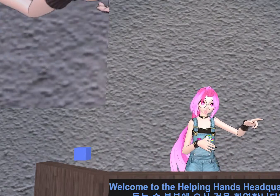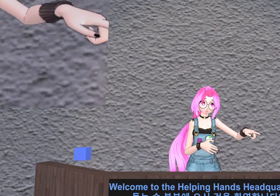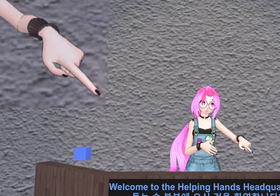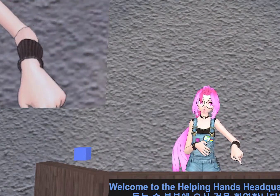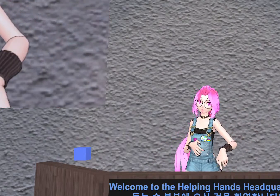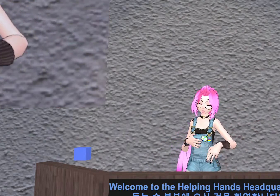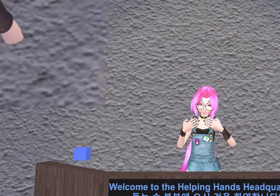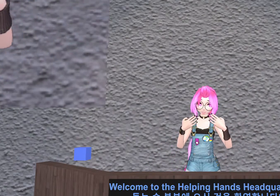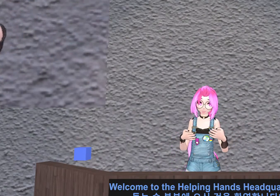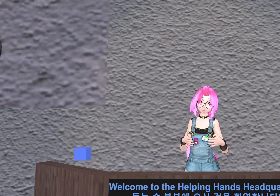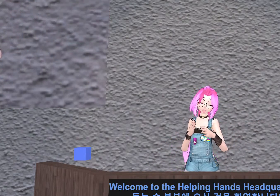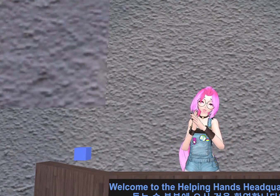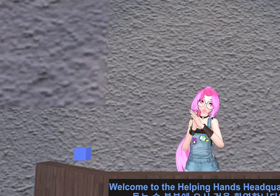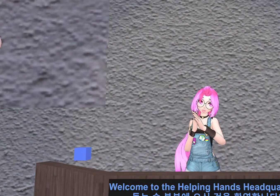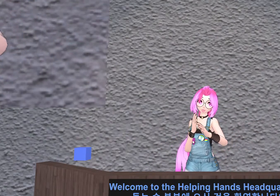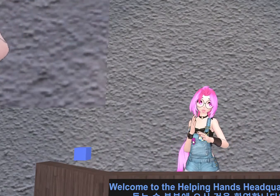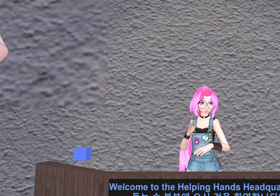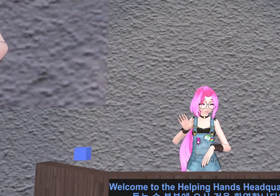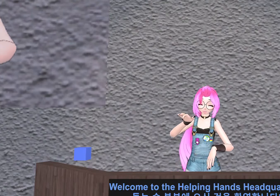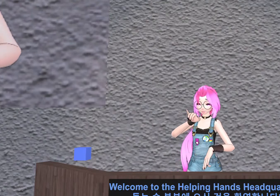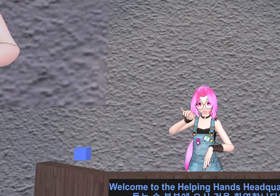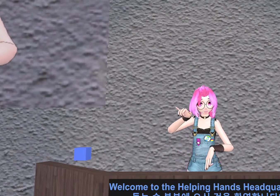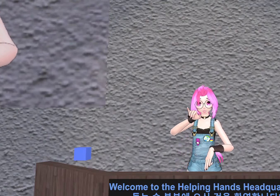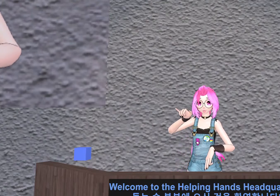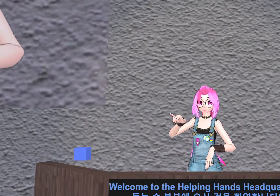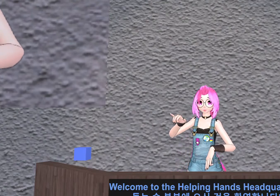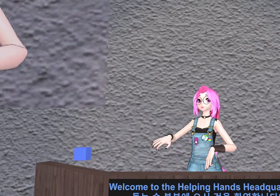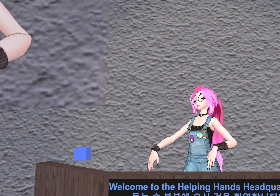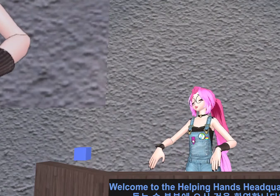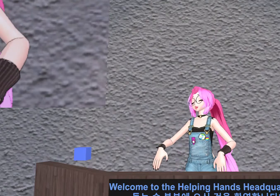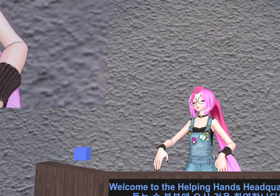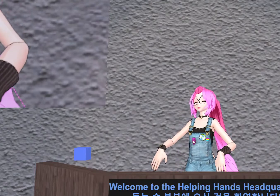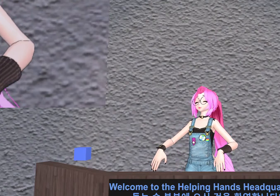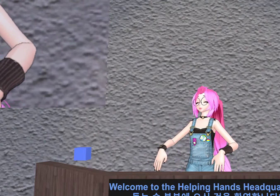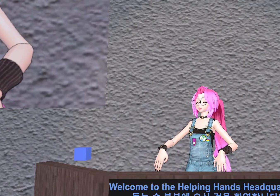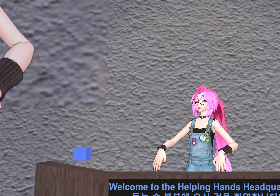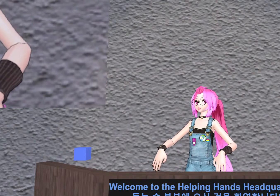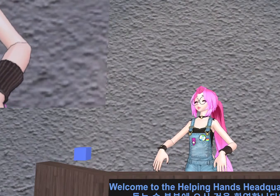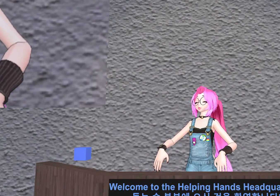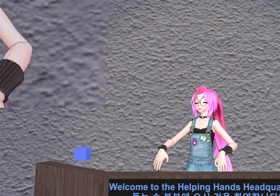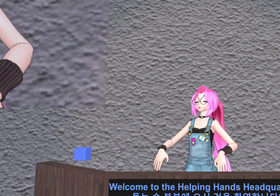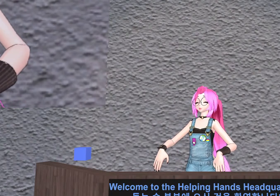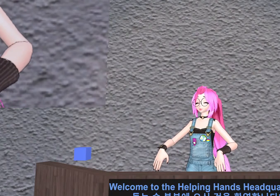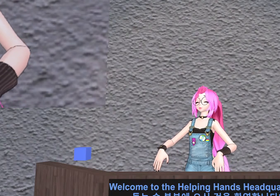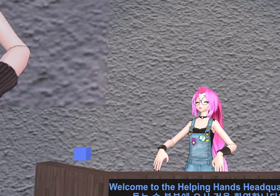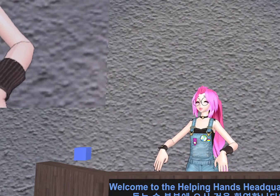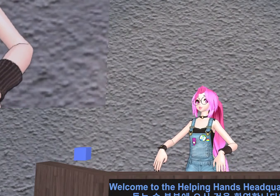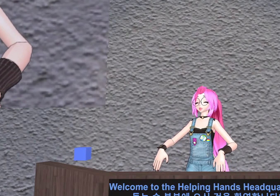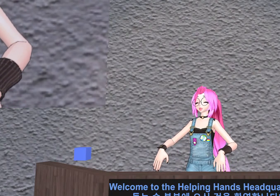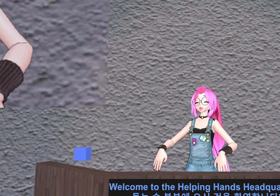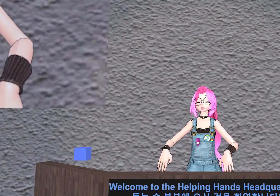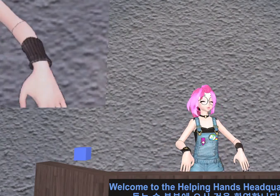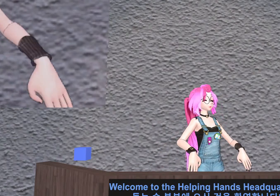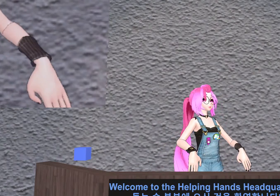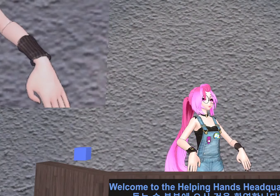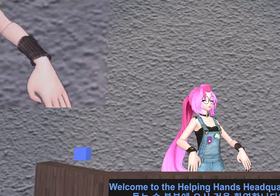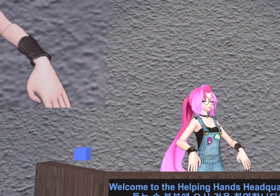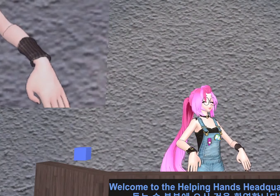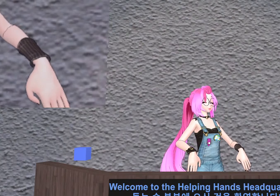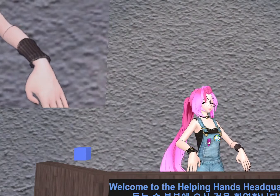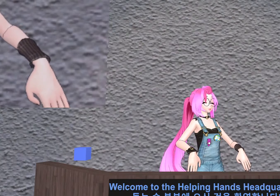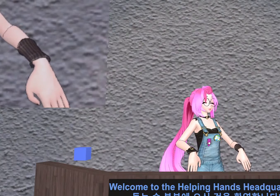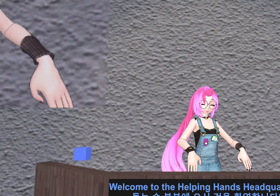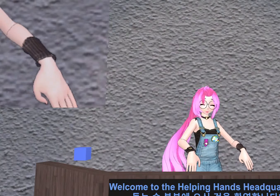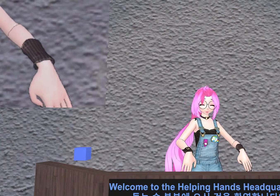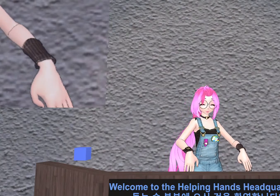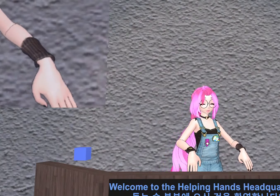go straight down that road, and if you're saying I identify as a straight person, same thing. No difference. What if Just you like identify English. as a straight